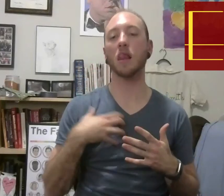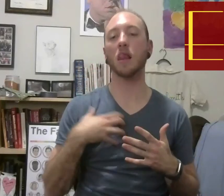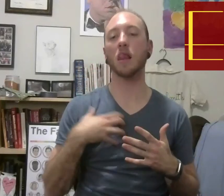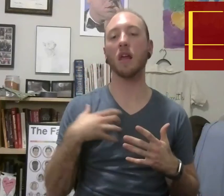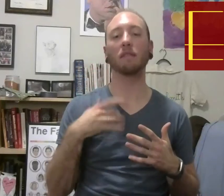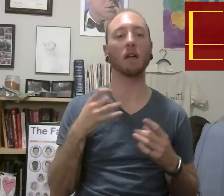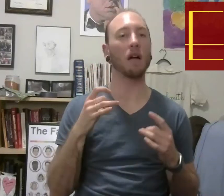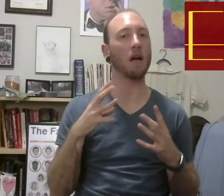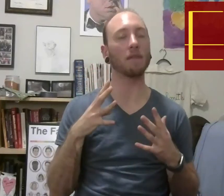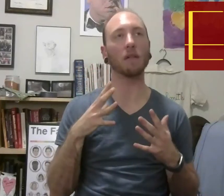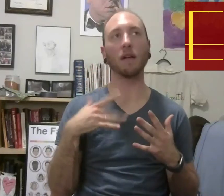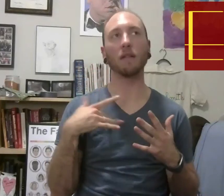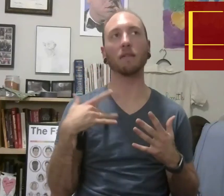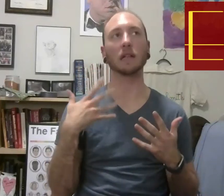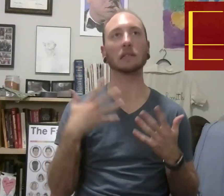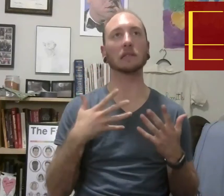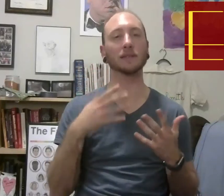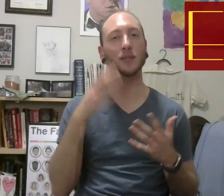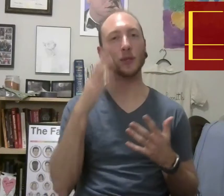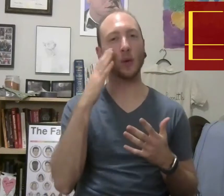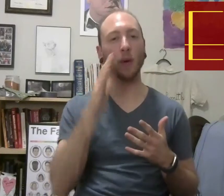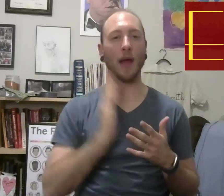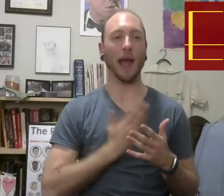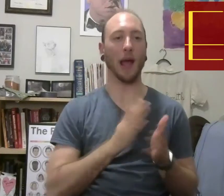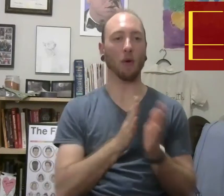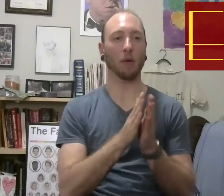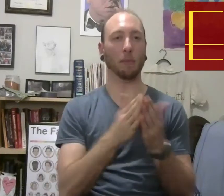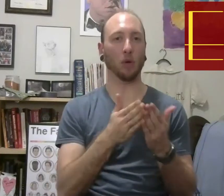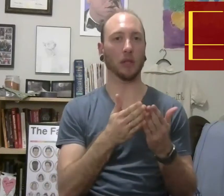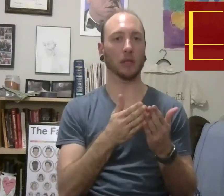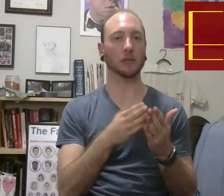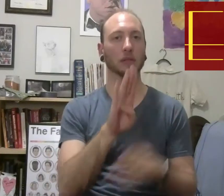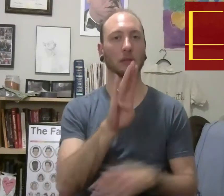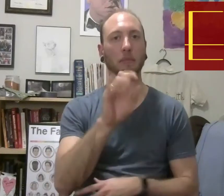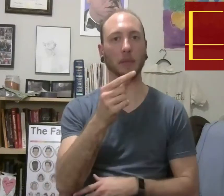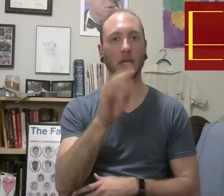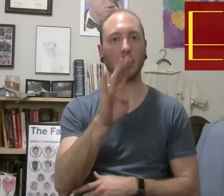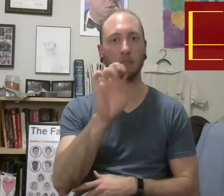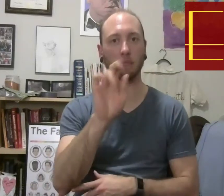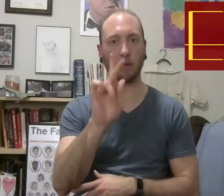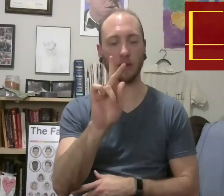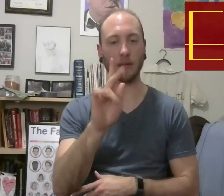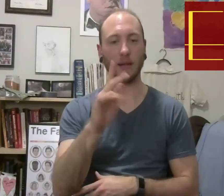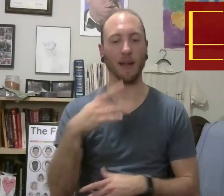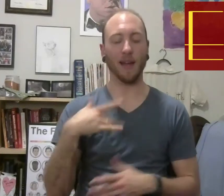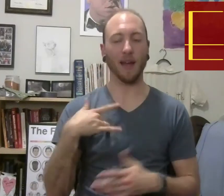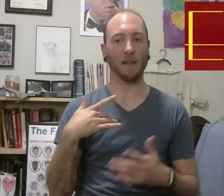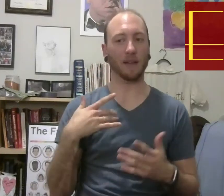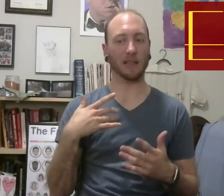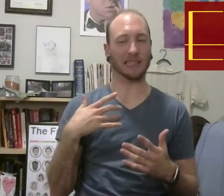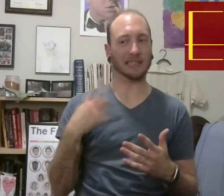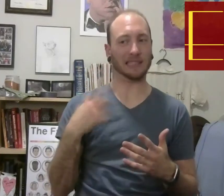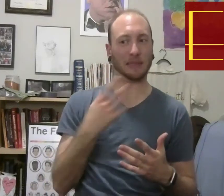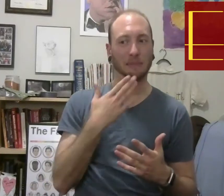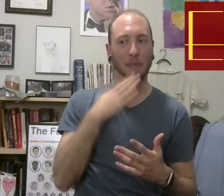book talks about, like this feeling like at all times something terrible was going to happen to me. And at the same